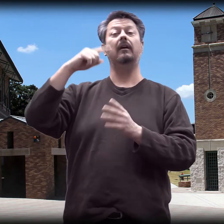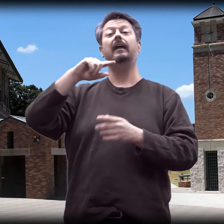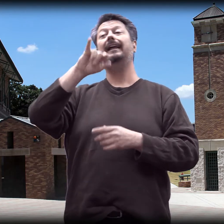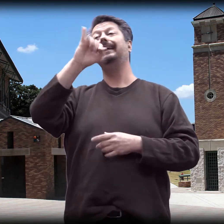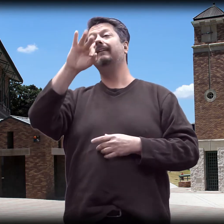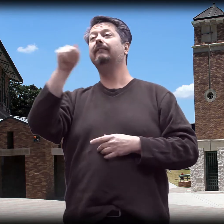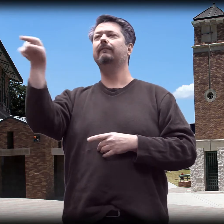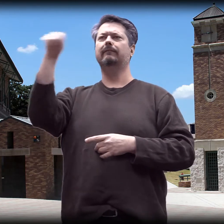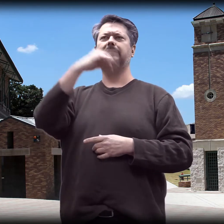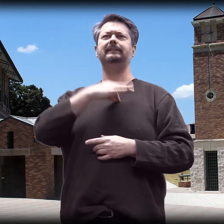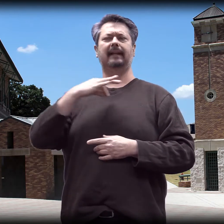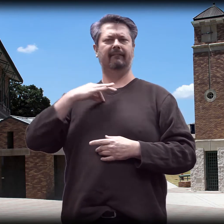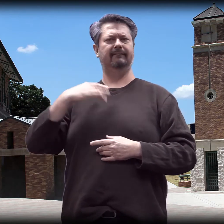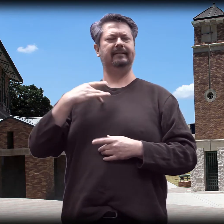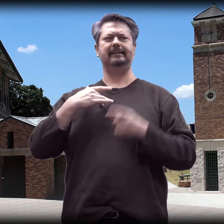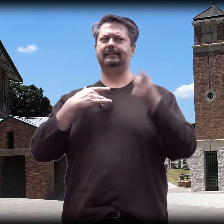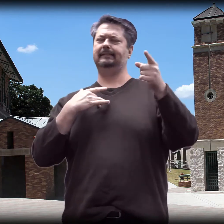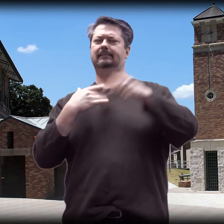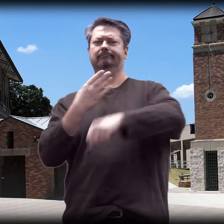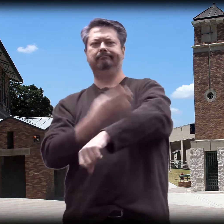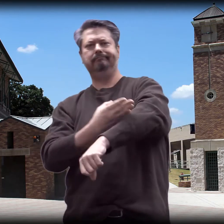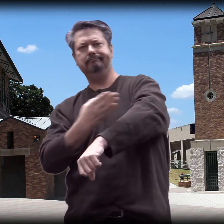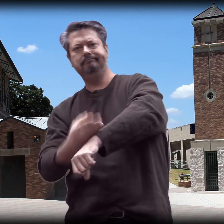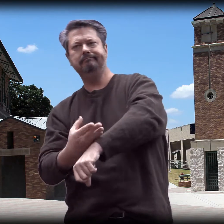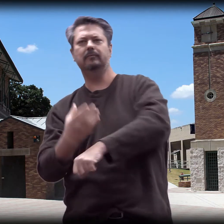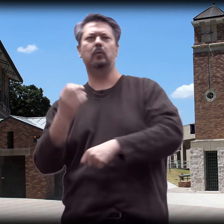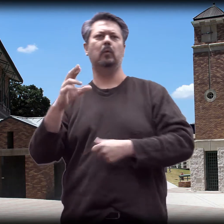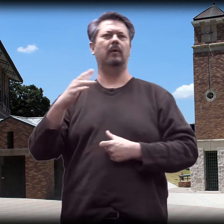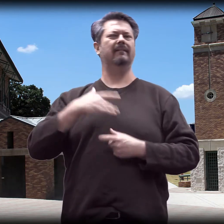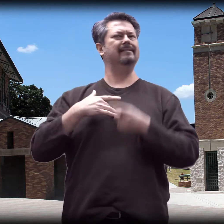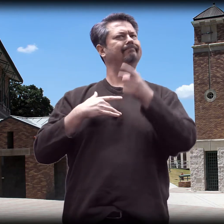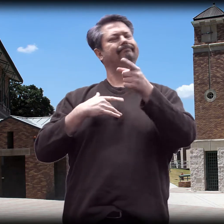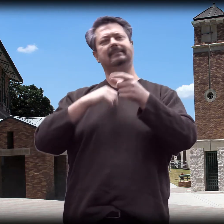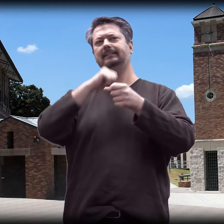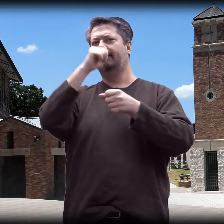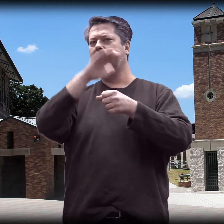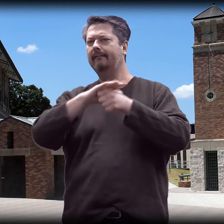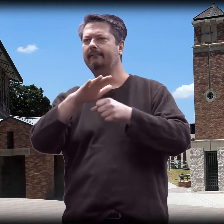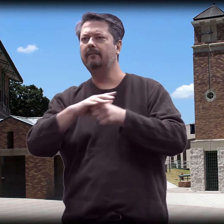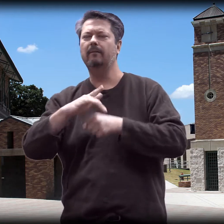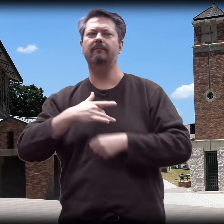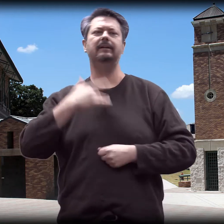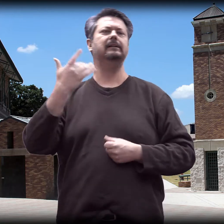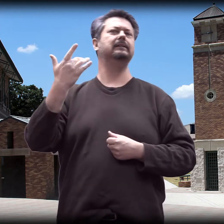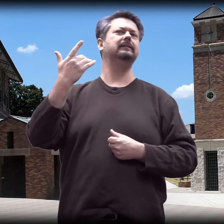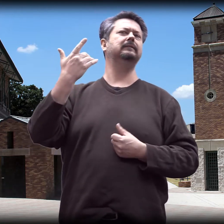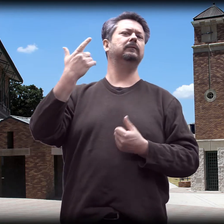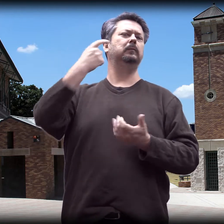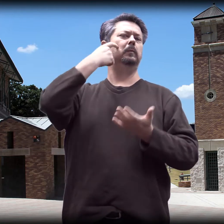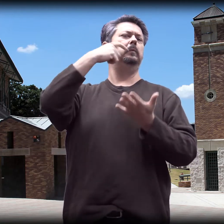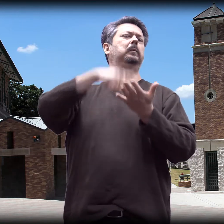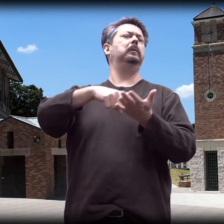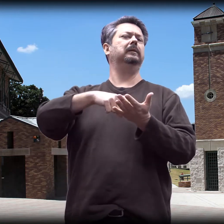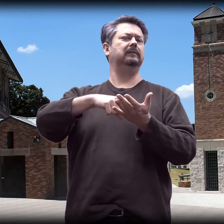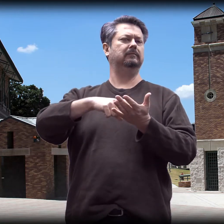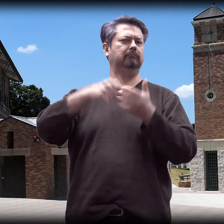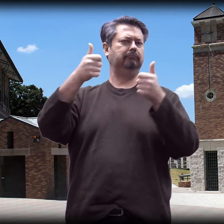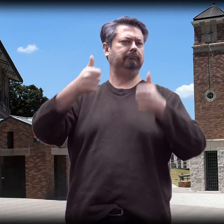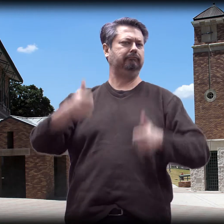thing. However, if a supervisor feels you've regressed or you're not meeting the needs of your job, or we notice a deterioration